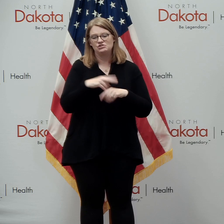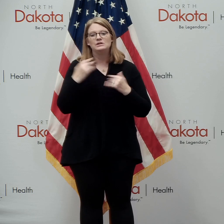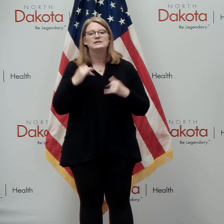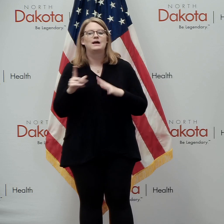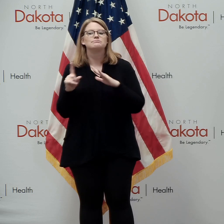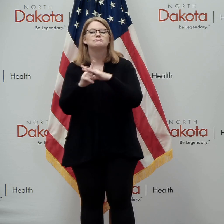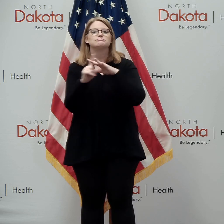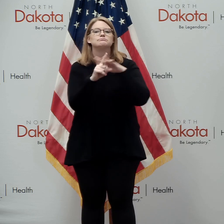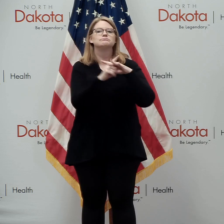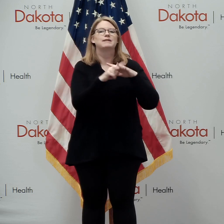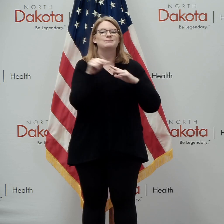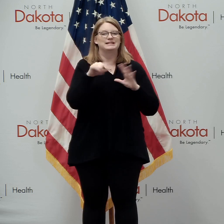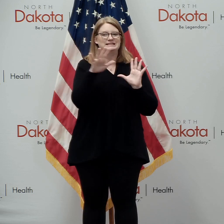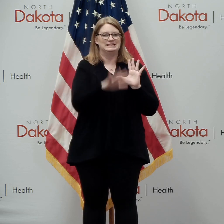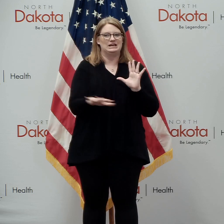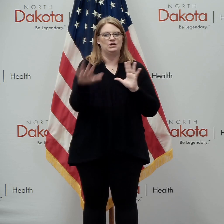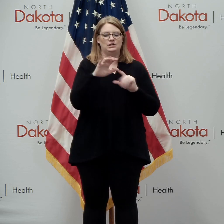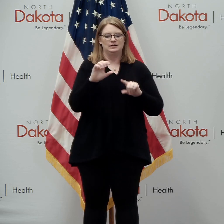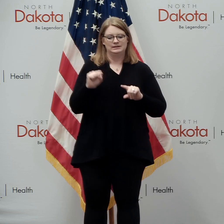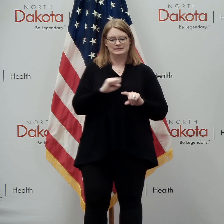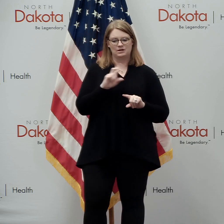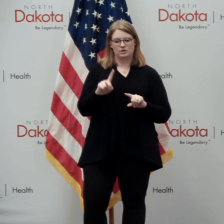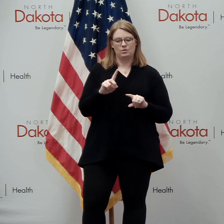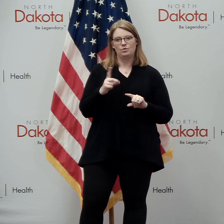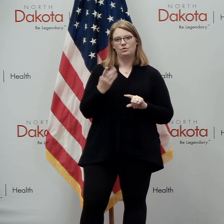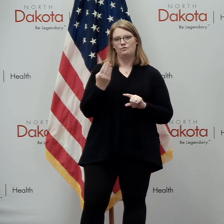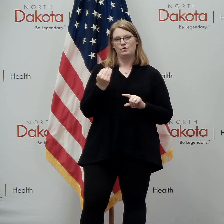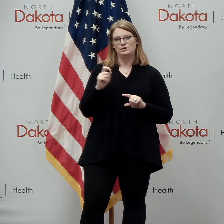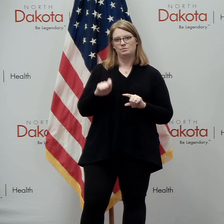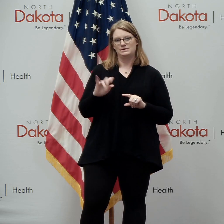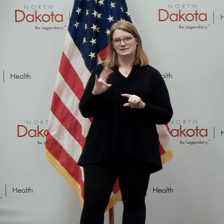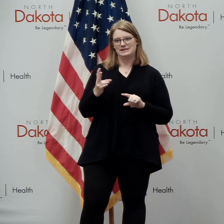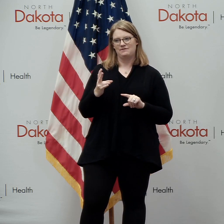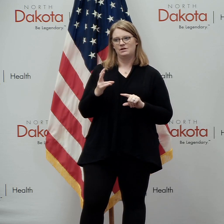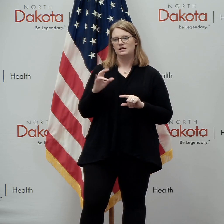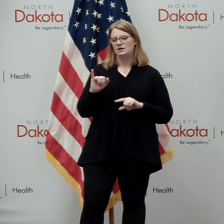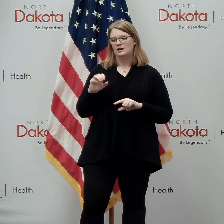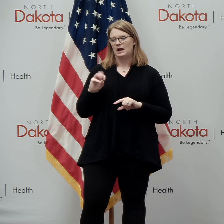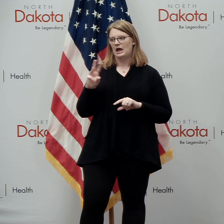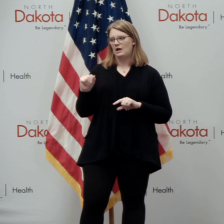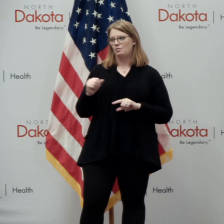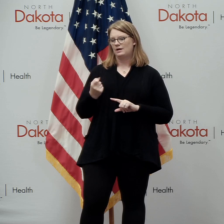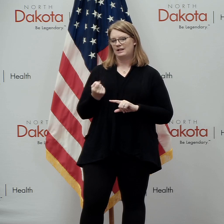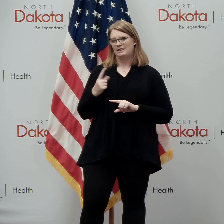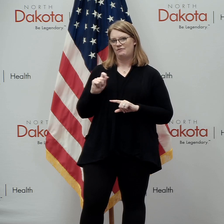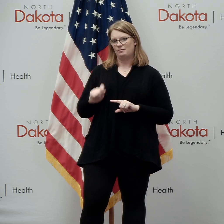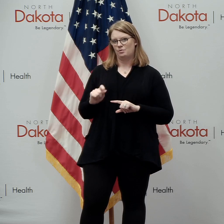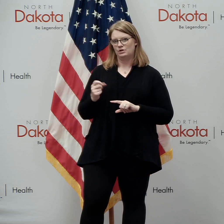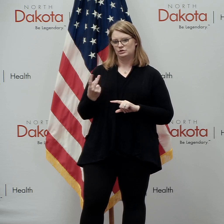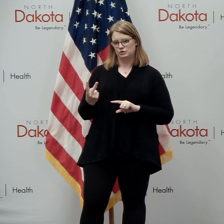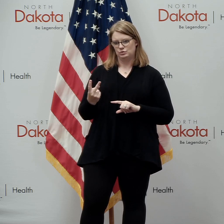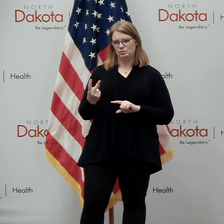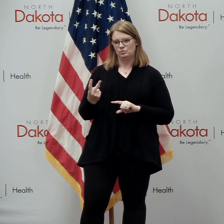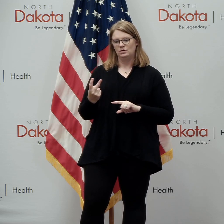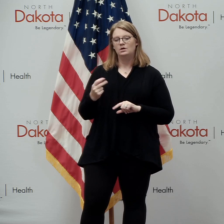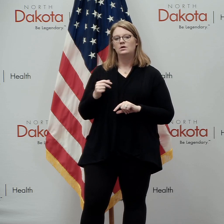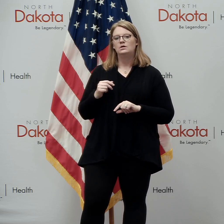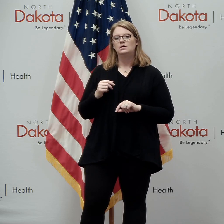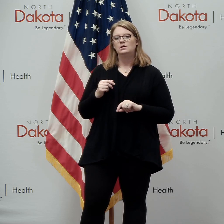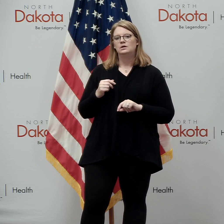Midwest. South Dakota leading that list with a 14.7, and Iowa at 11.2 on